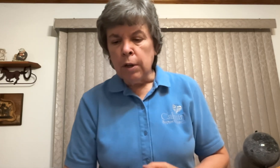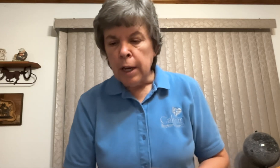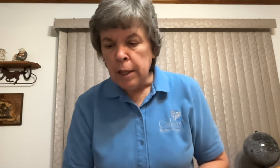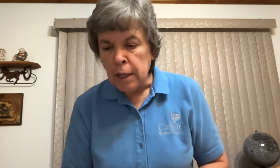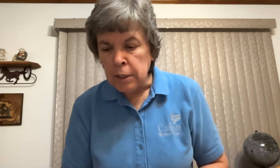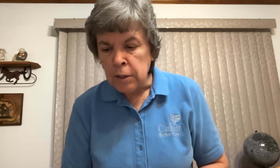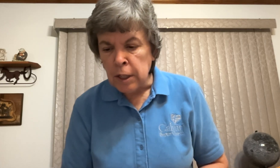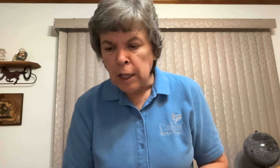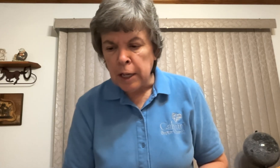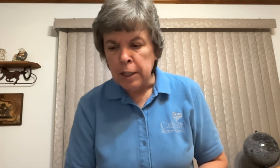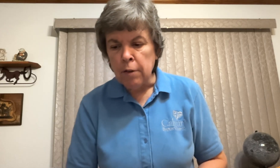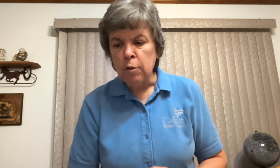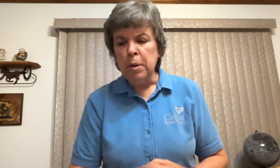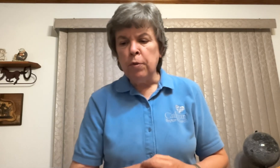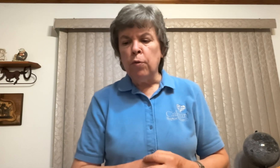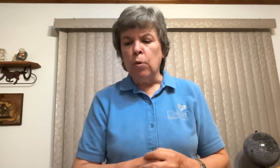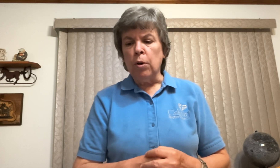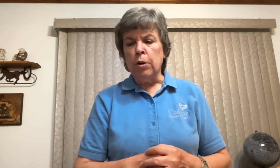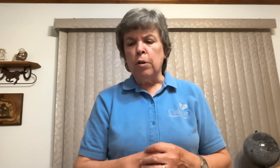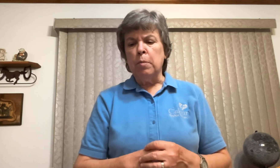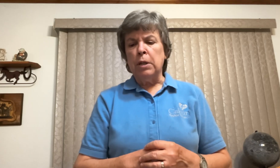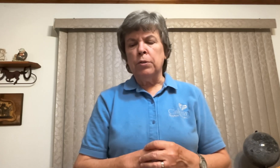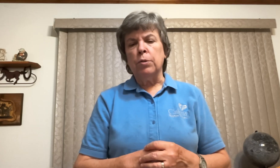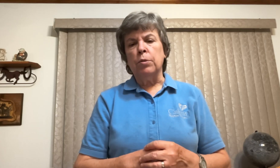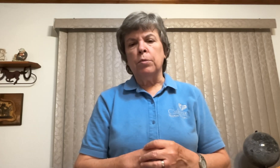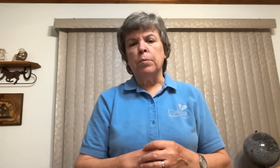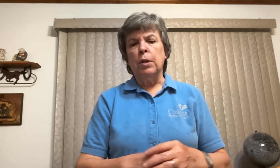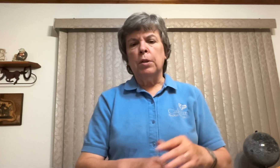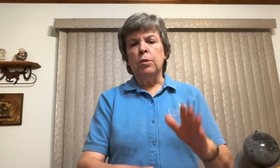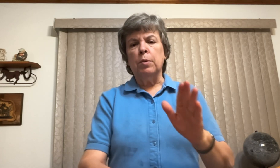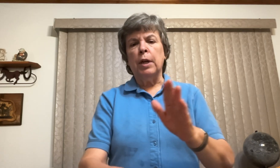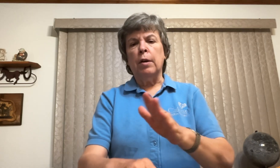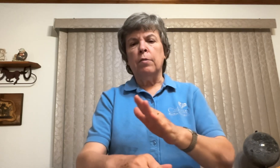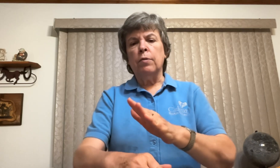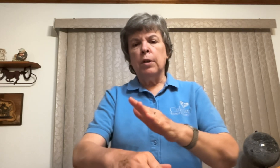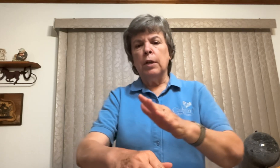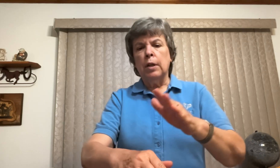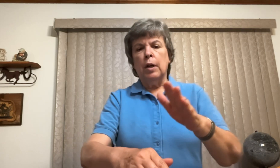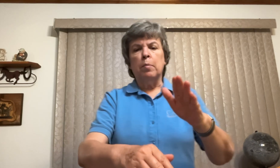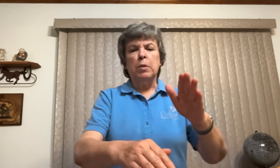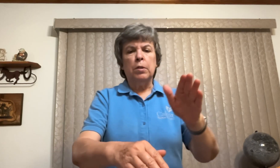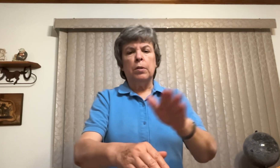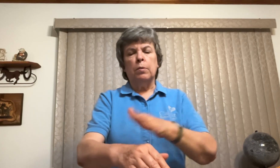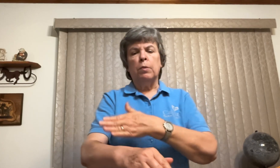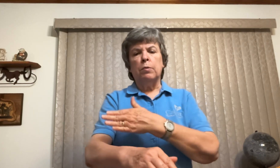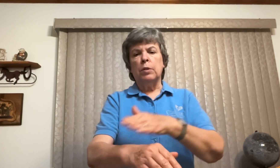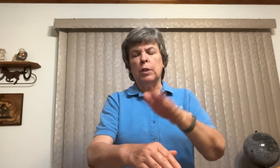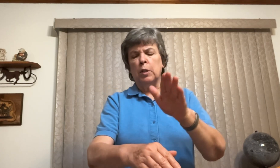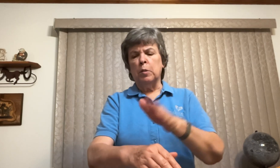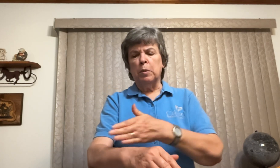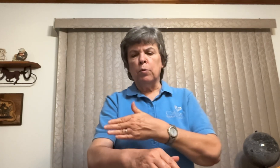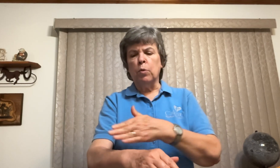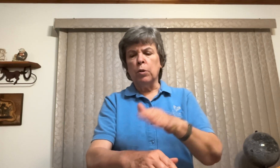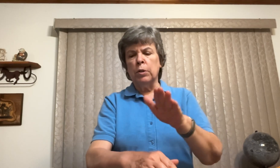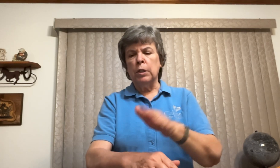Okay, then sing like never before, oh my soul. So we have, we've done this before.